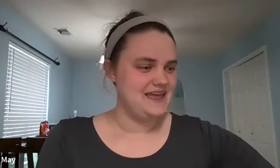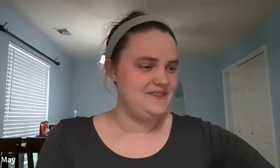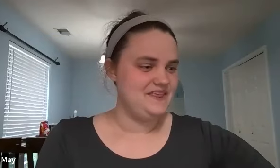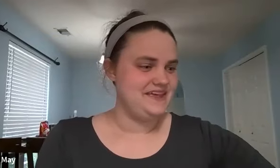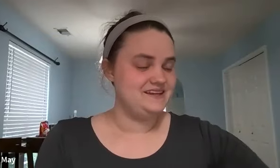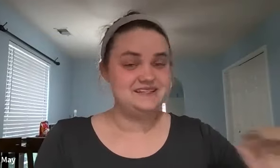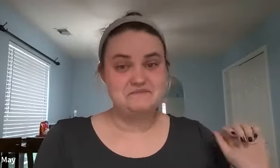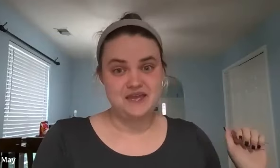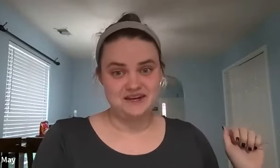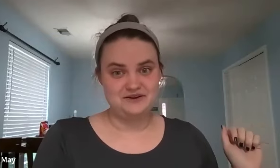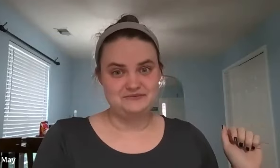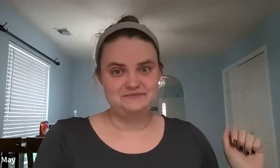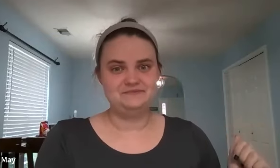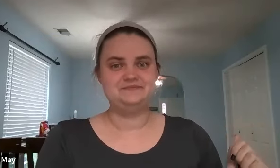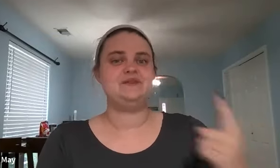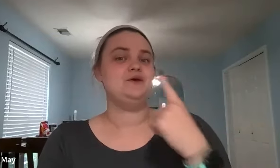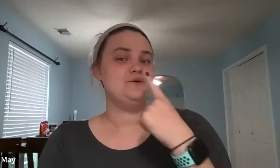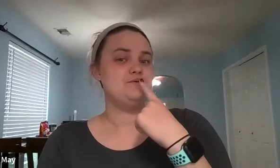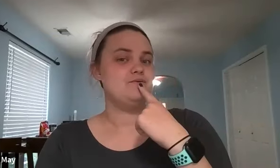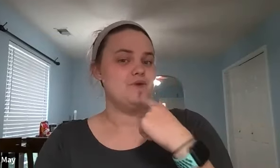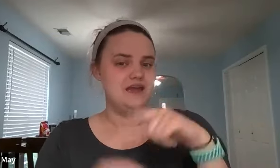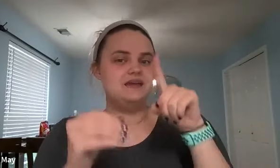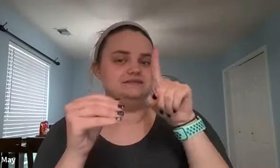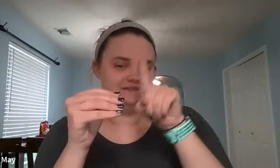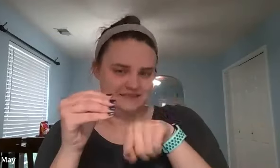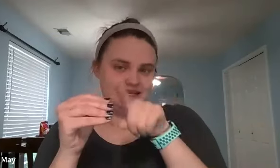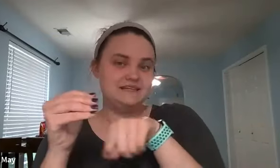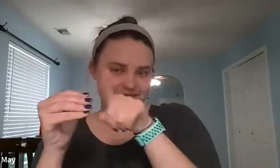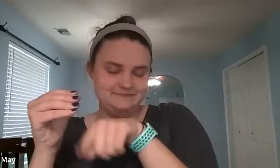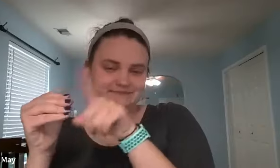And then tomato. Red slice.